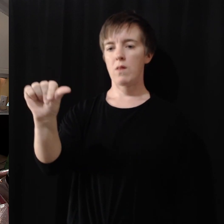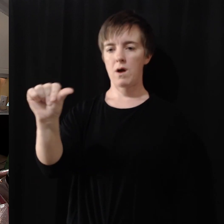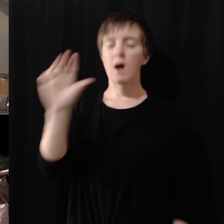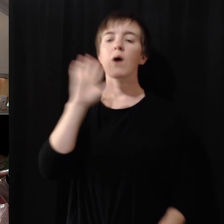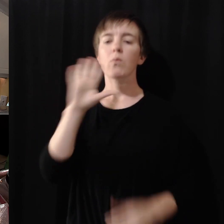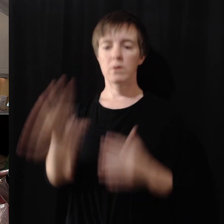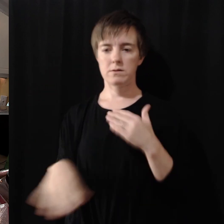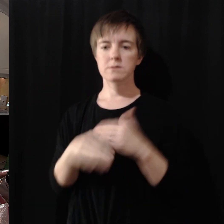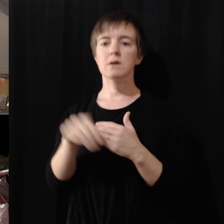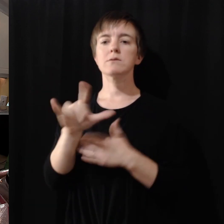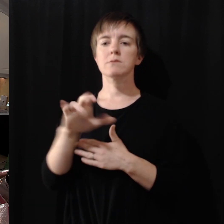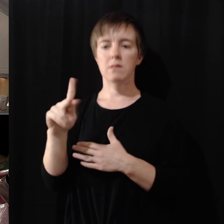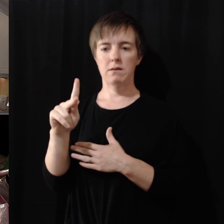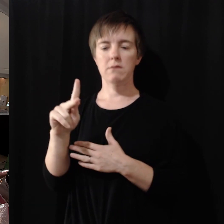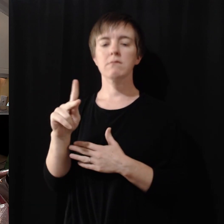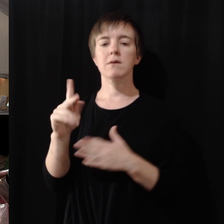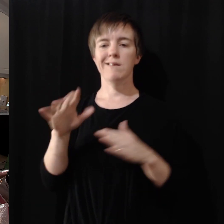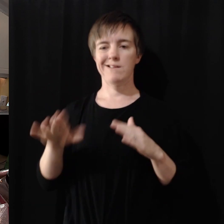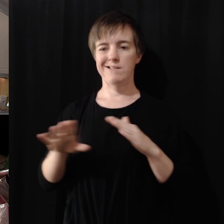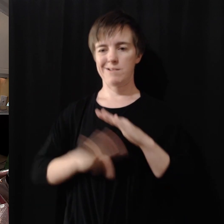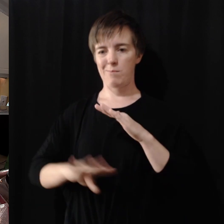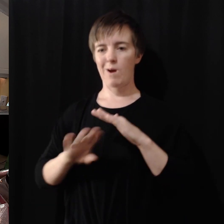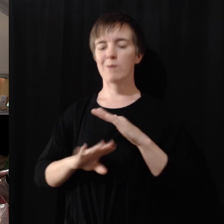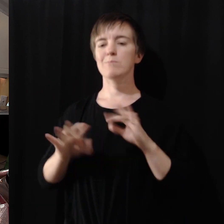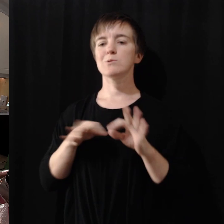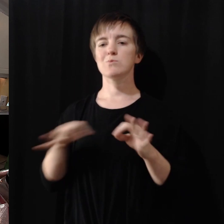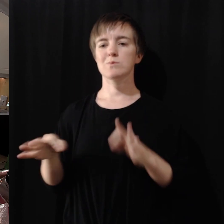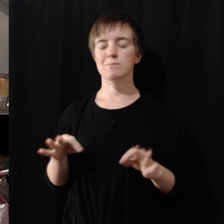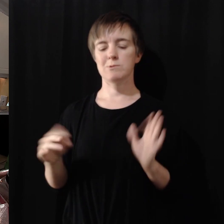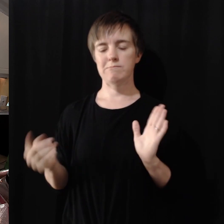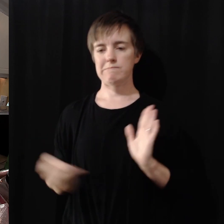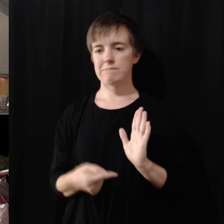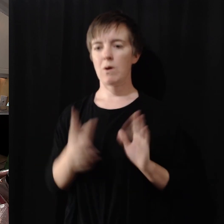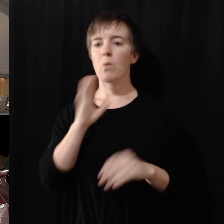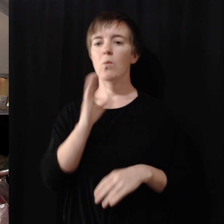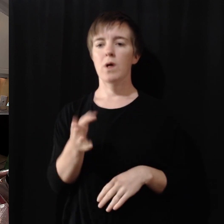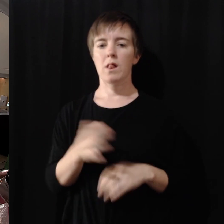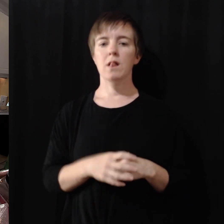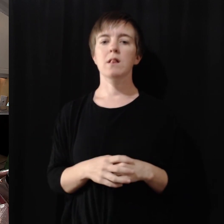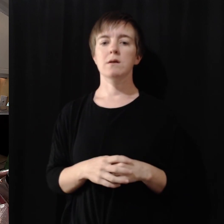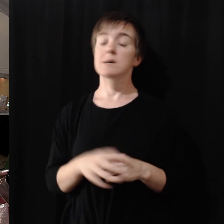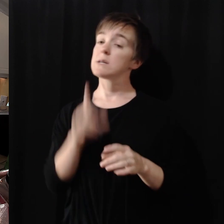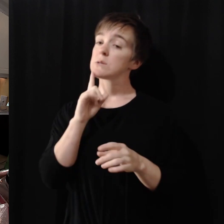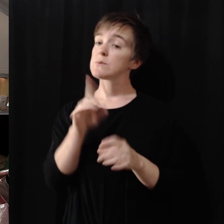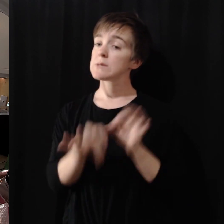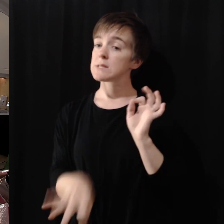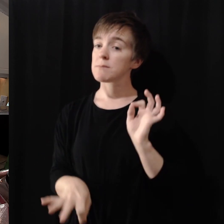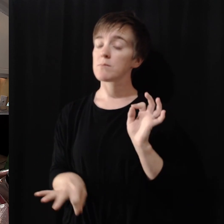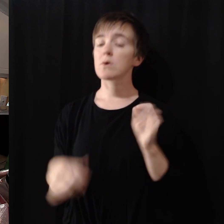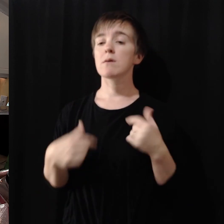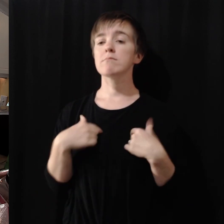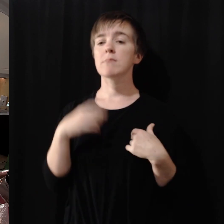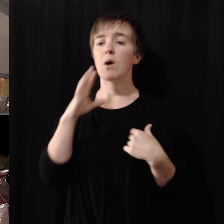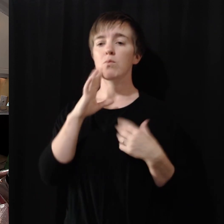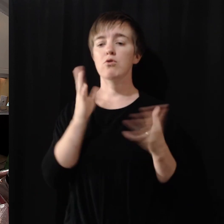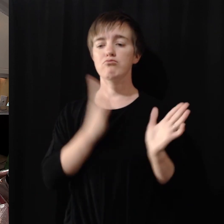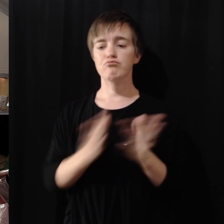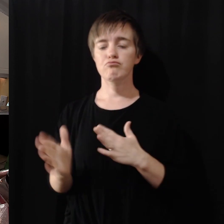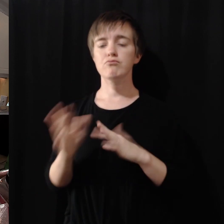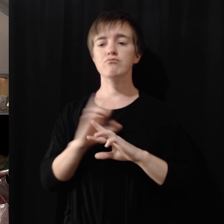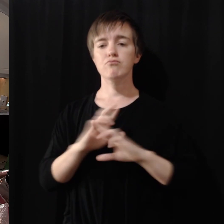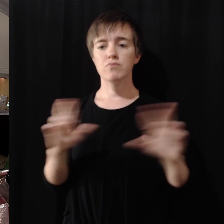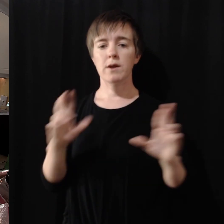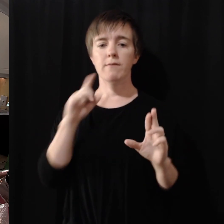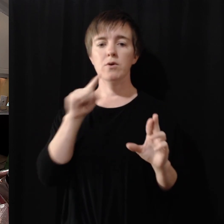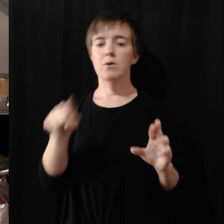put the link to this recipe on the bottom in the description below. It's really simple. I'm going to put it together here and show you